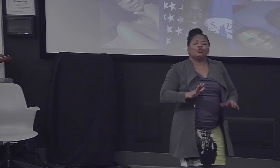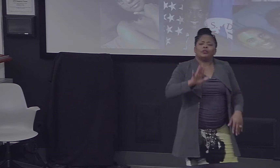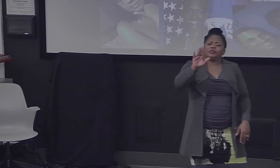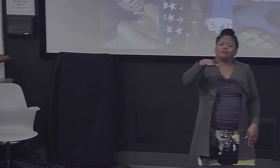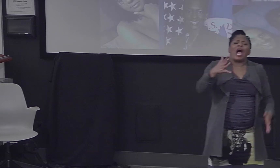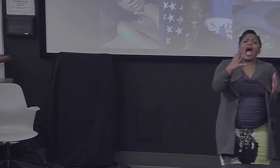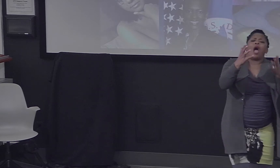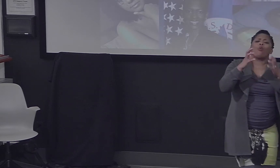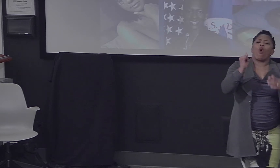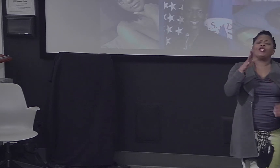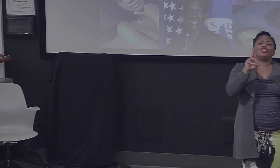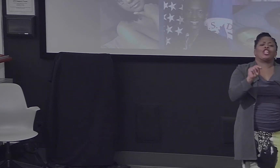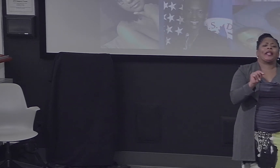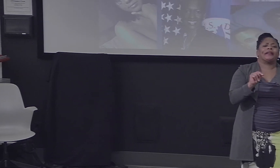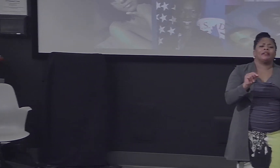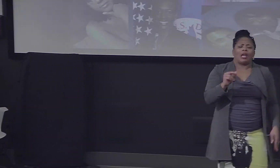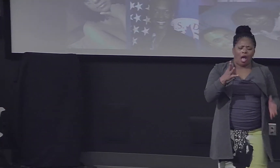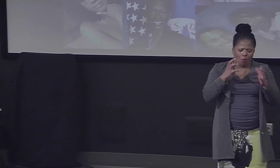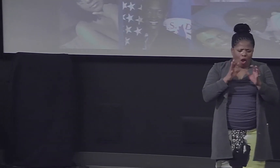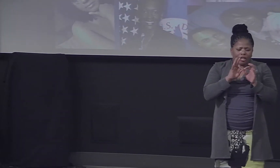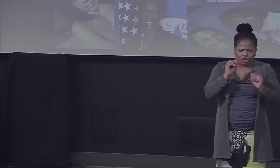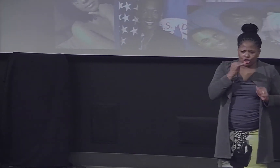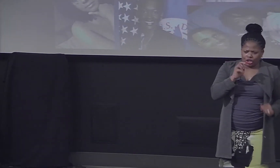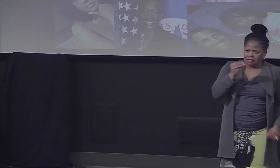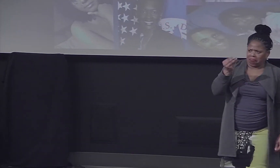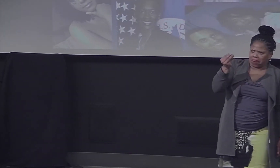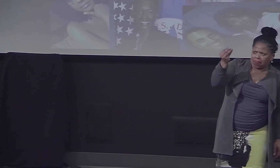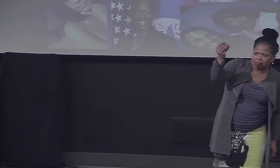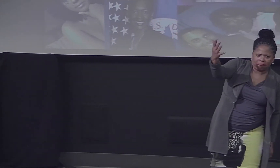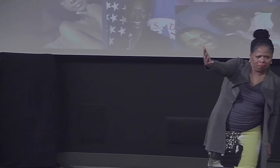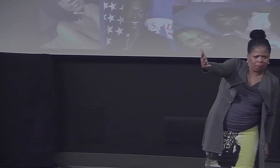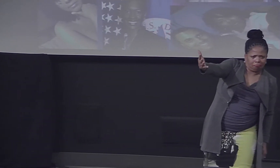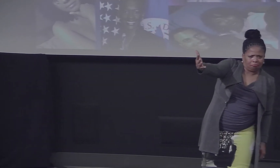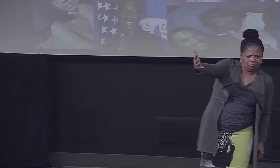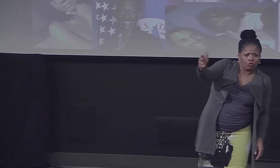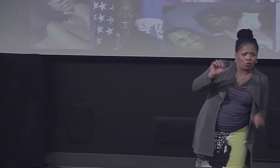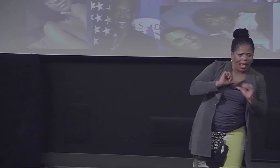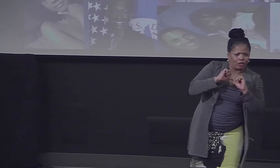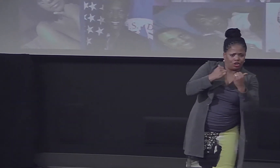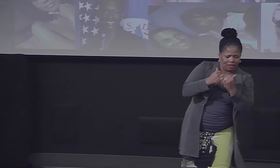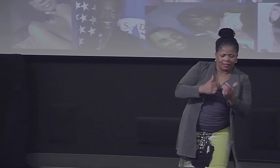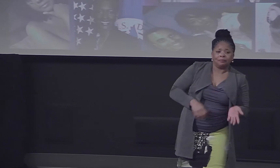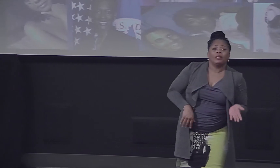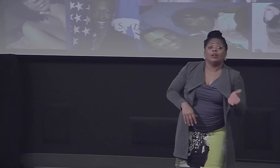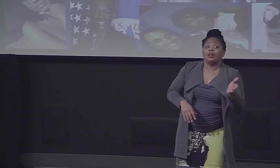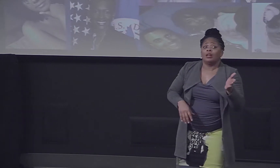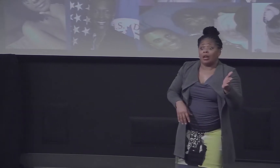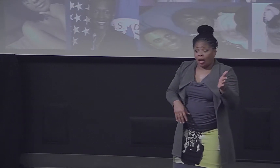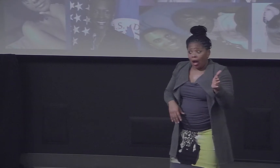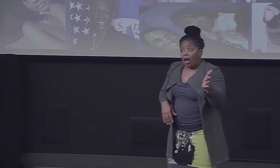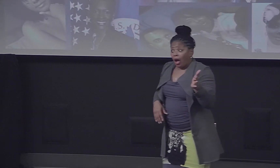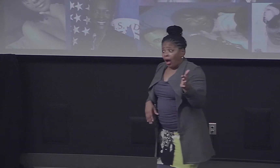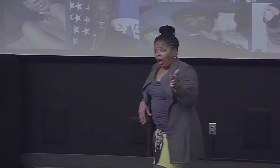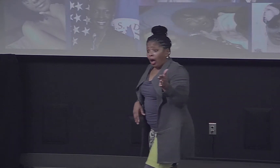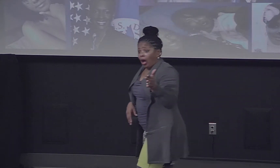own perspective. So someone is saying, I want this particular interpreter. They might ask that of the